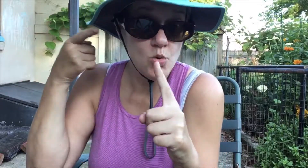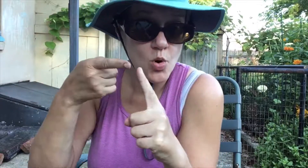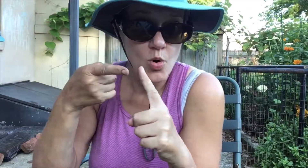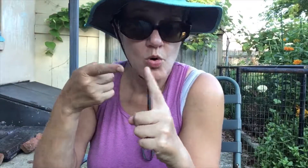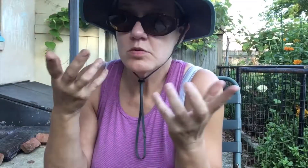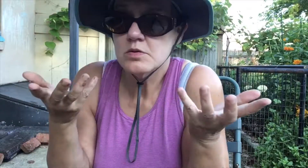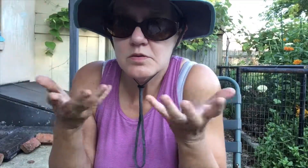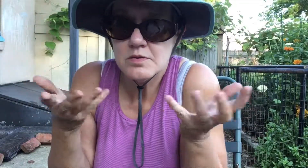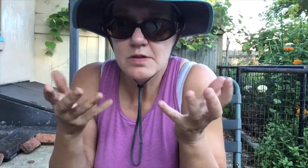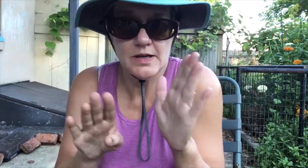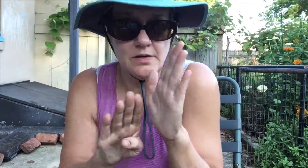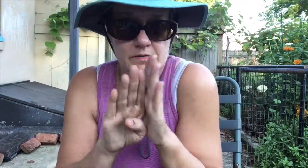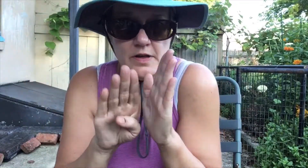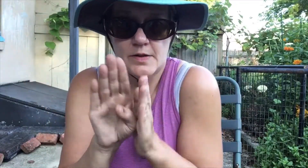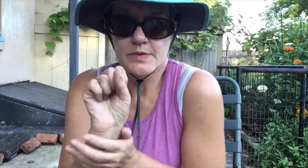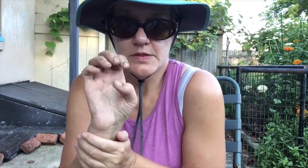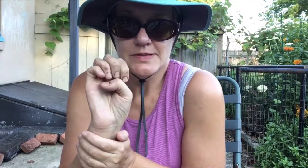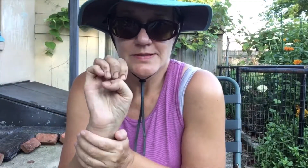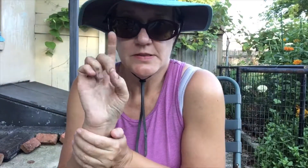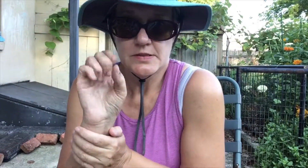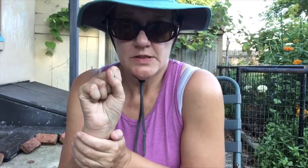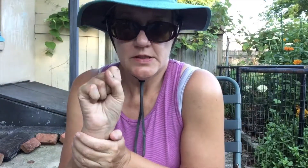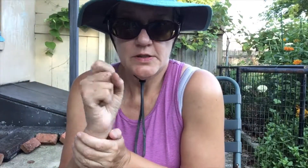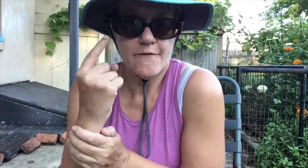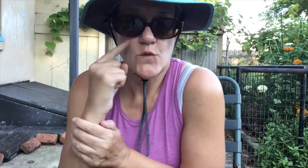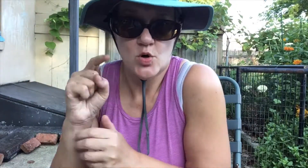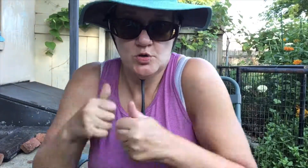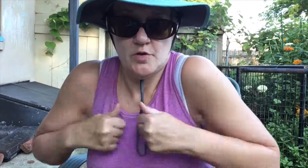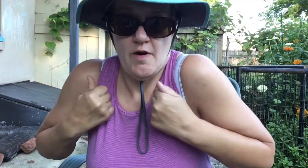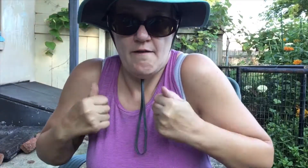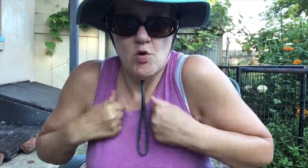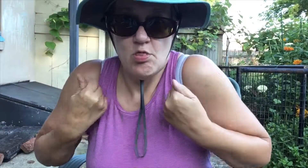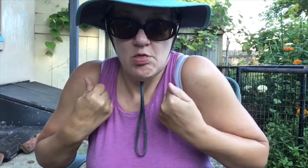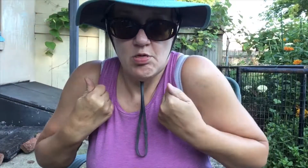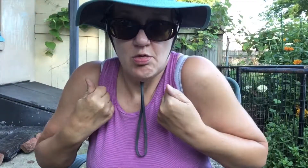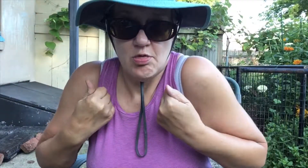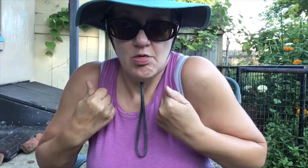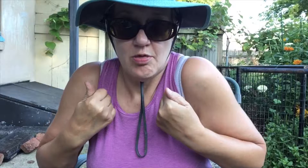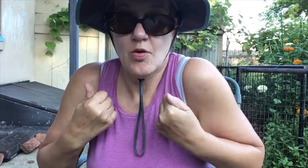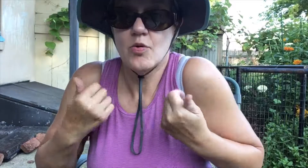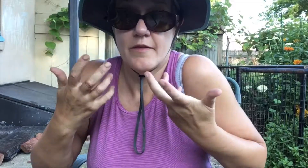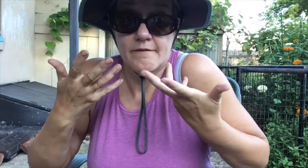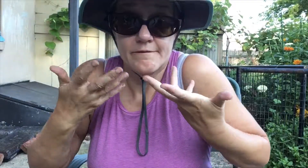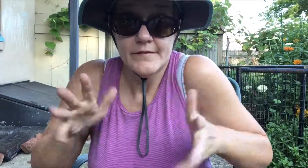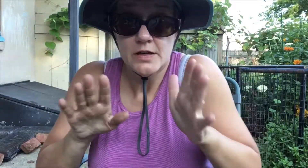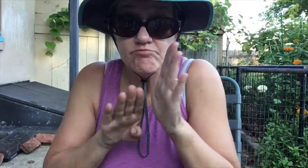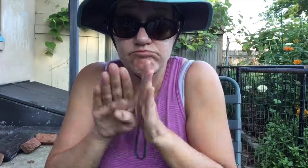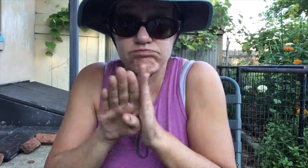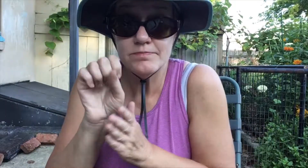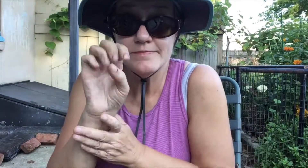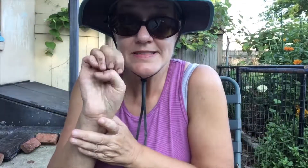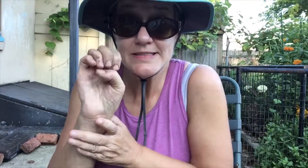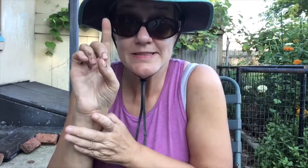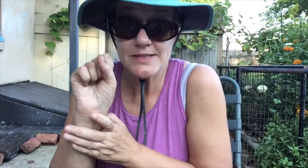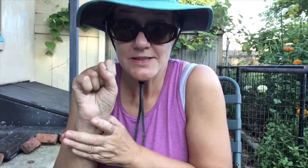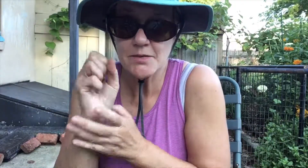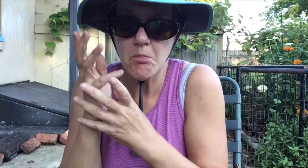develop seeds for survival. And once they develop seeds, they die. So if